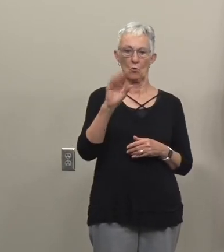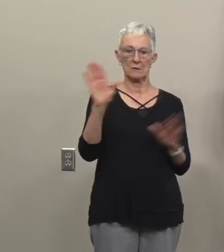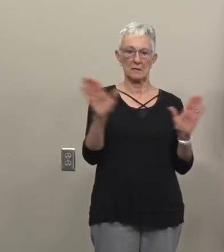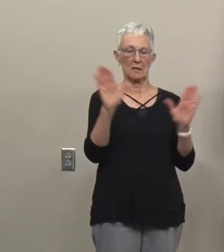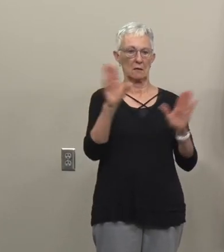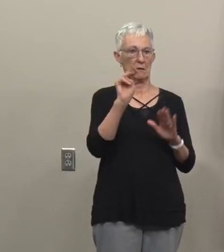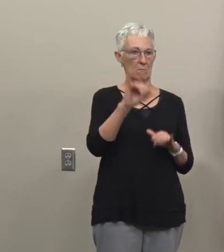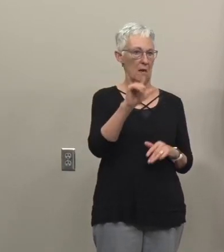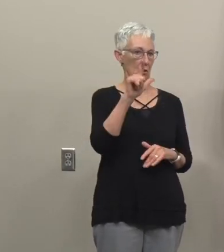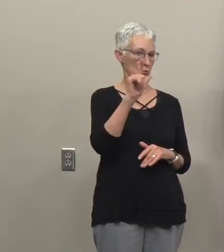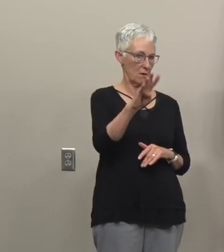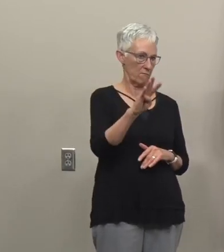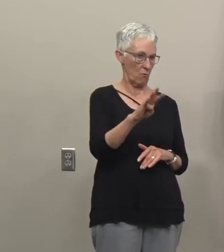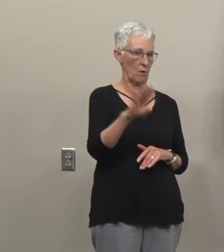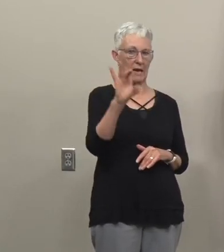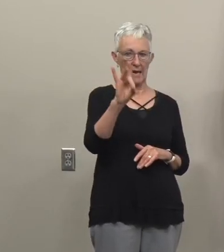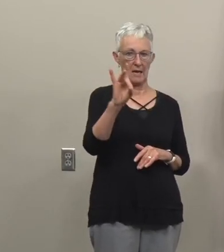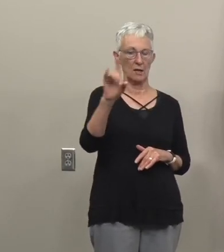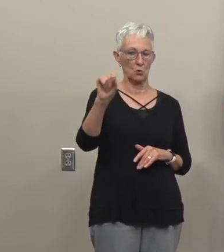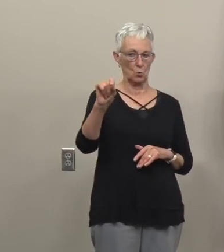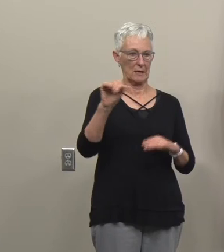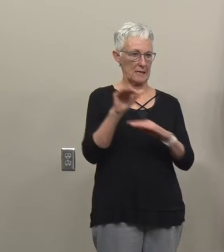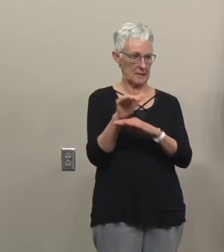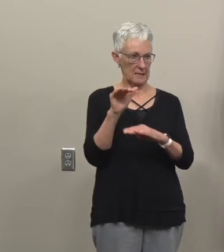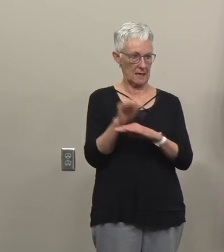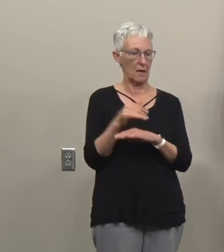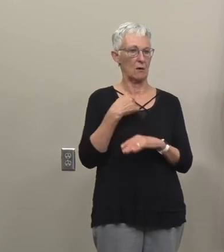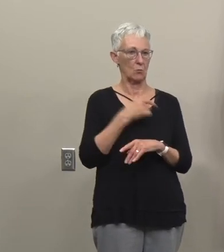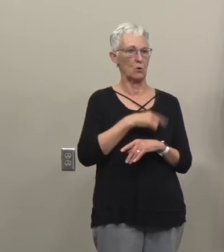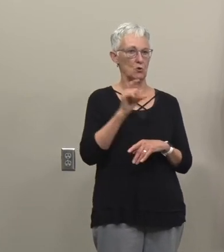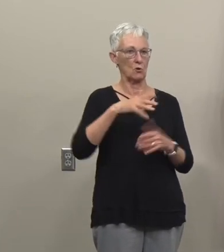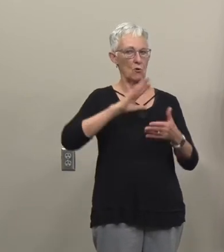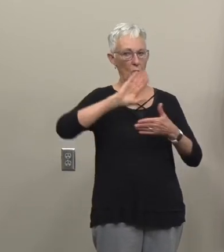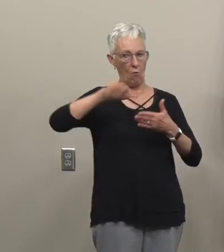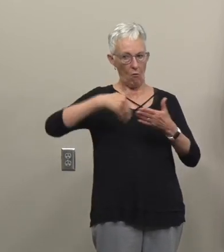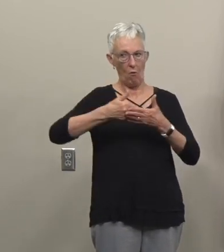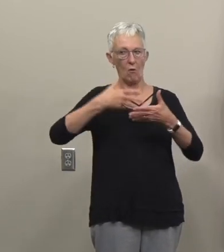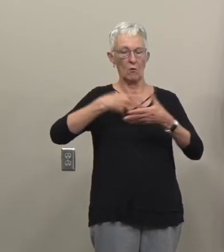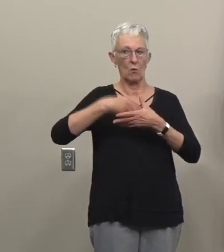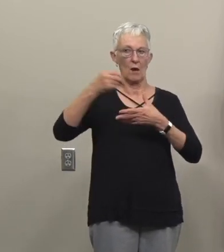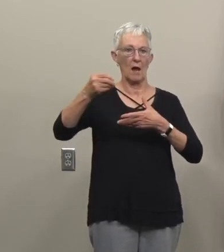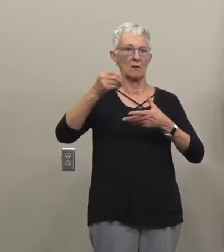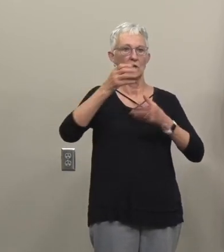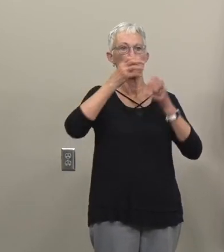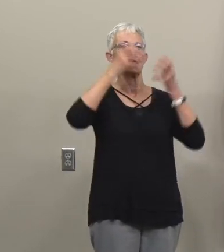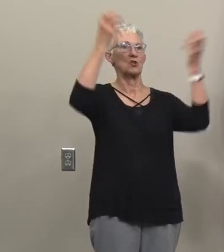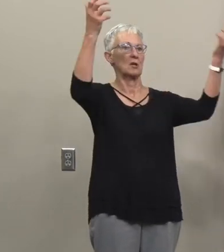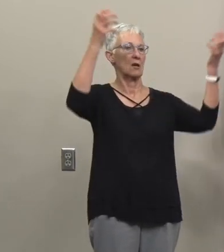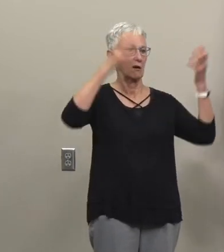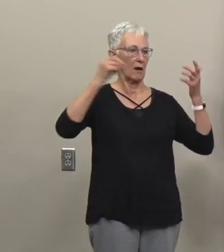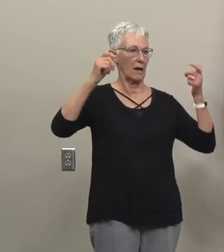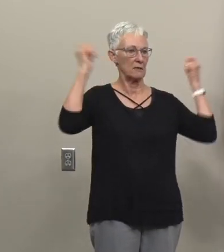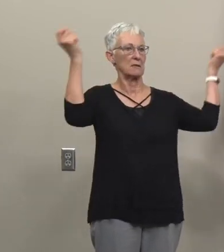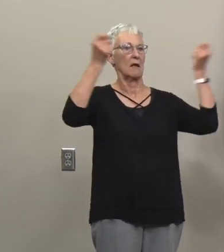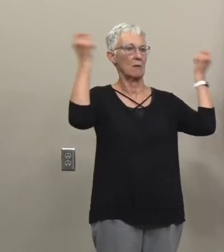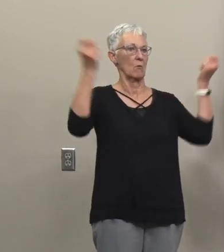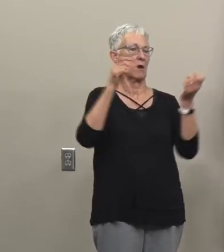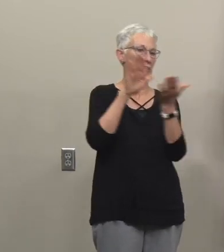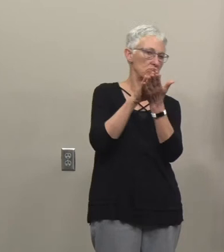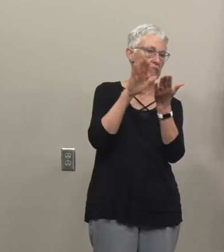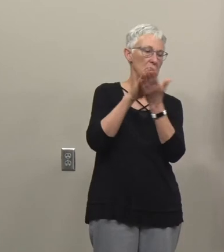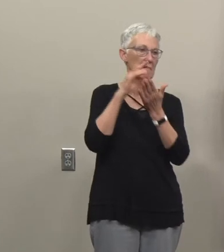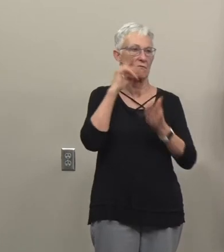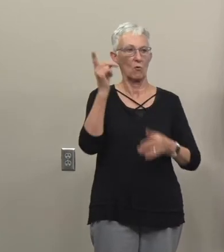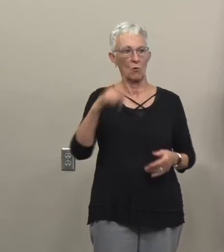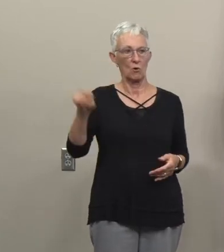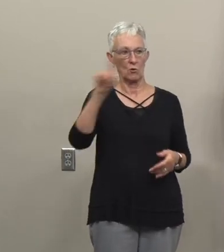May 24th, to cheer the class of 2020 and to celebrate their academic and extracurricular accomplishments. Now, therefore, I,